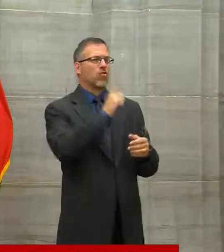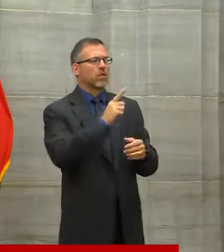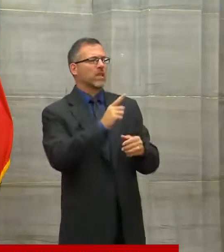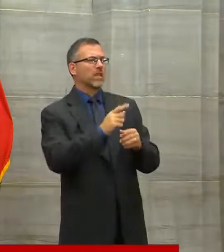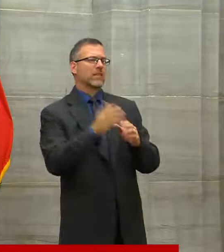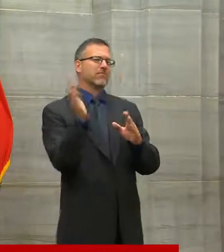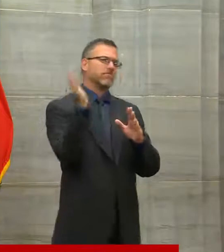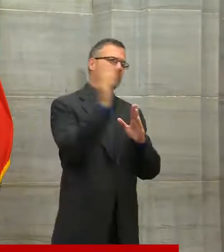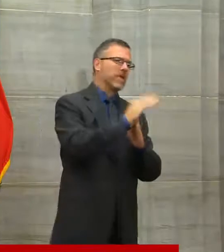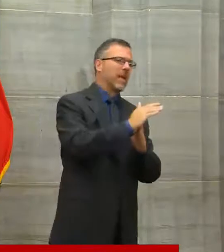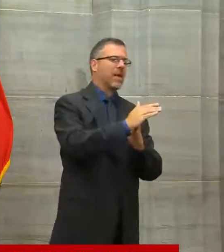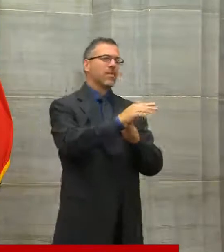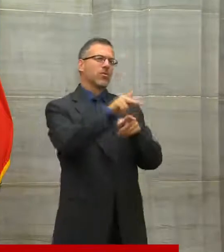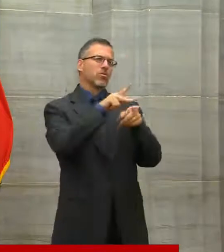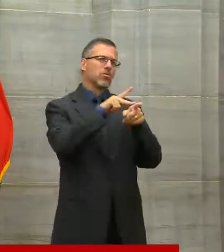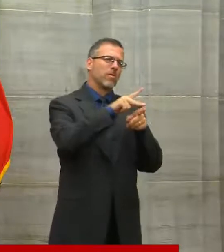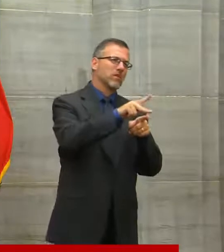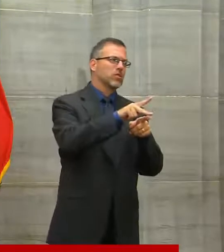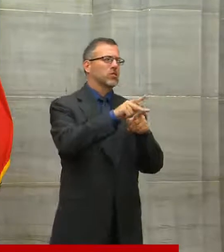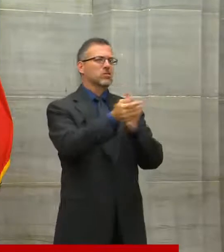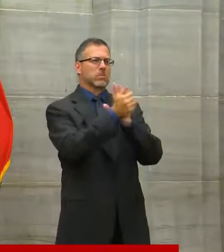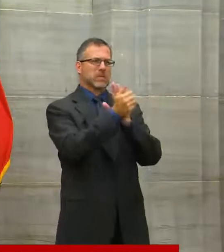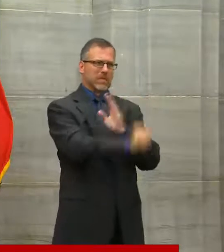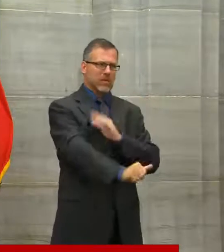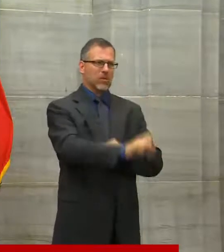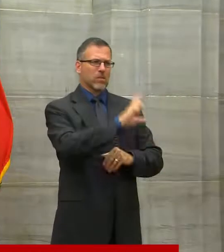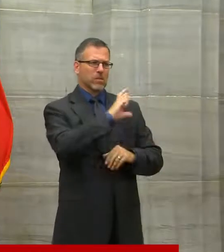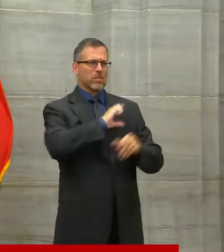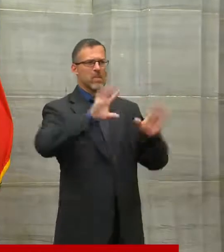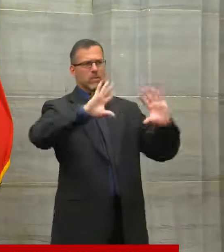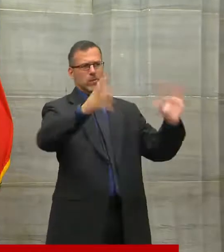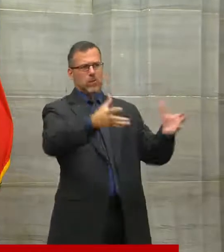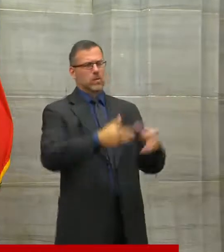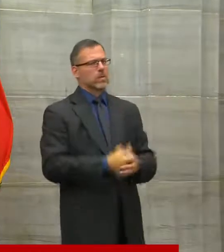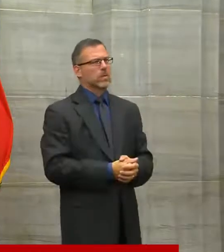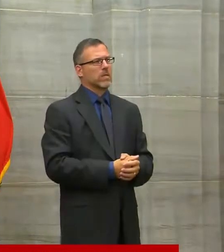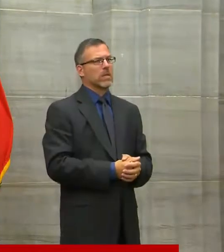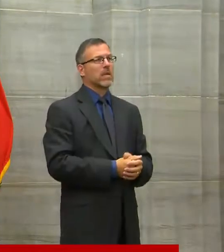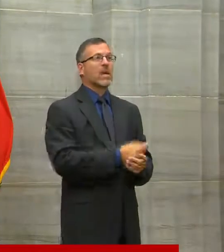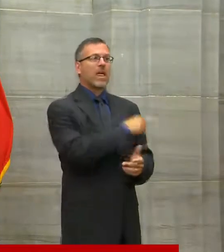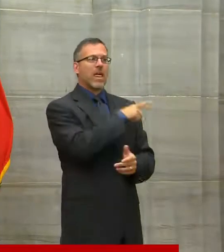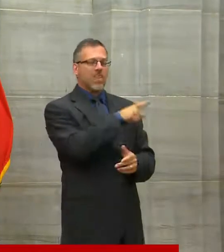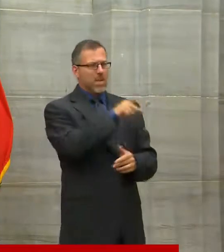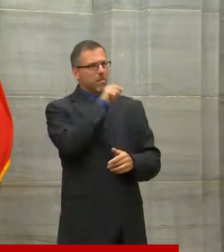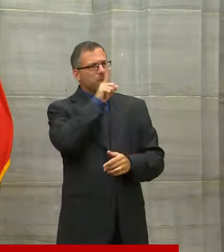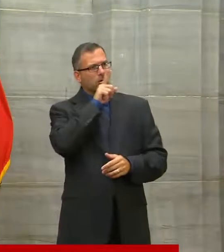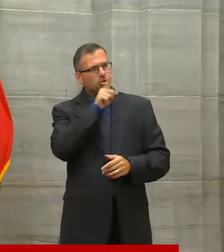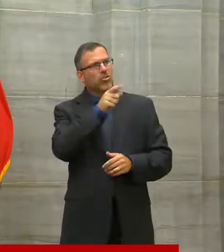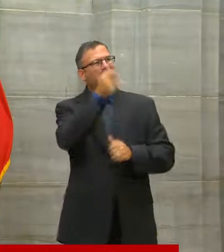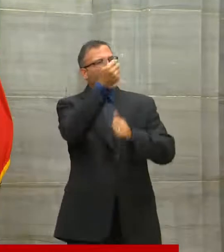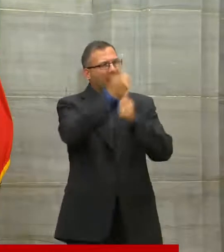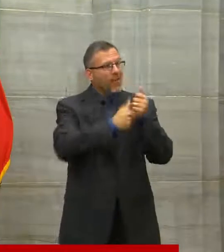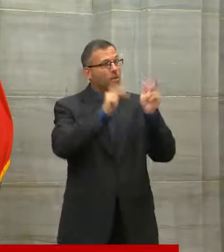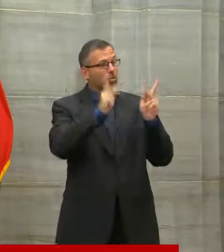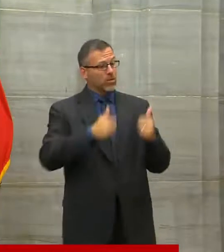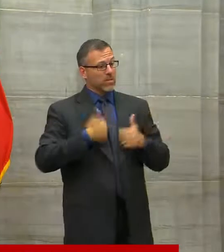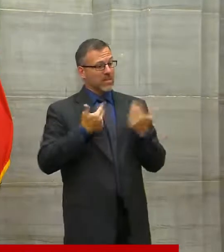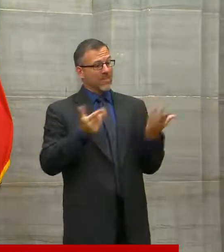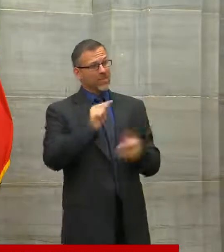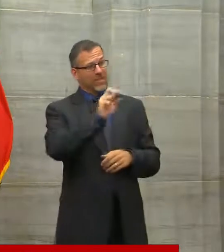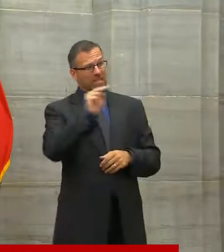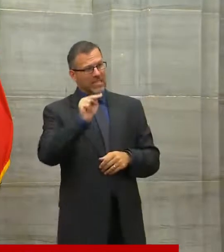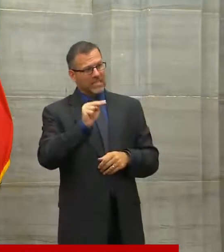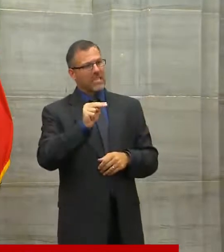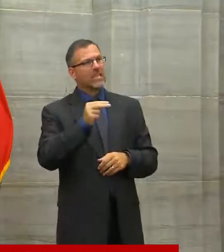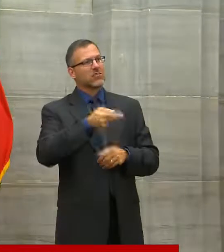force that demands at the same time that every Tennessean's rights, dignity, and humanity be at